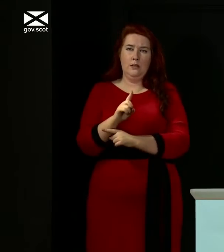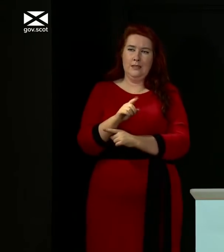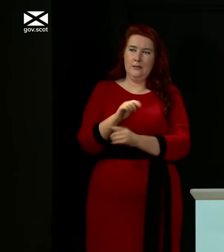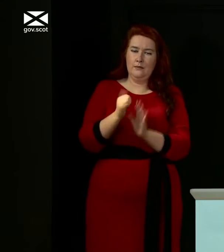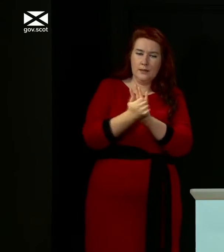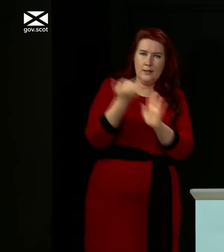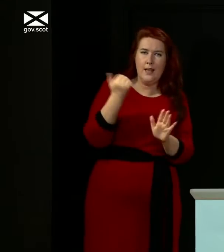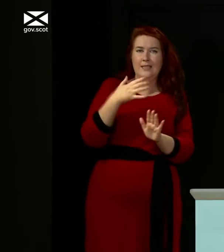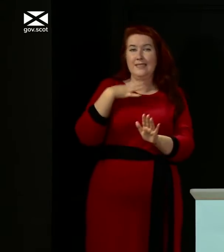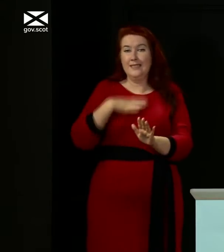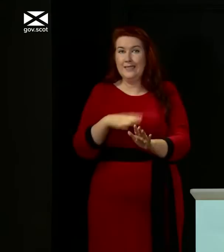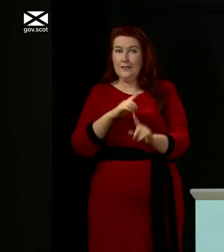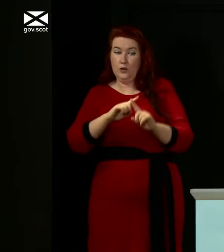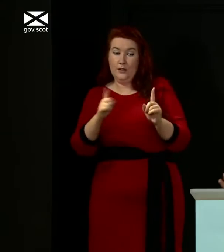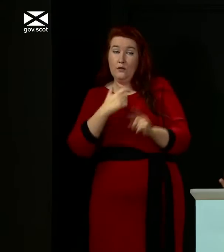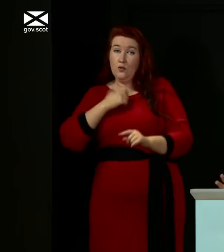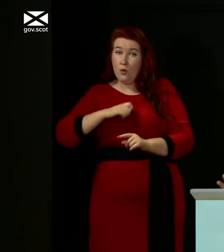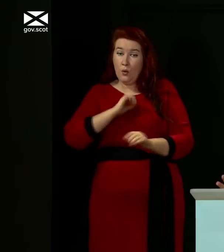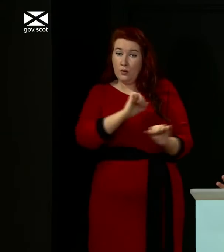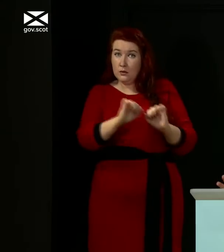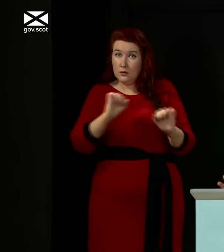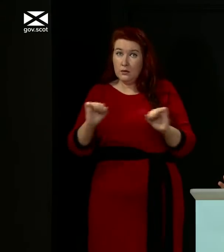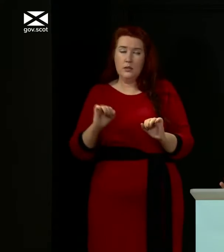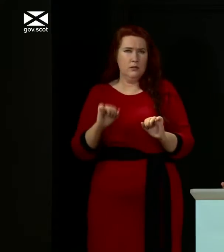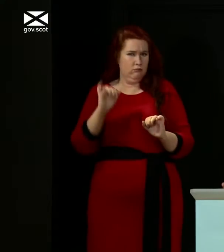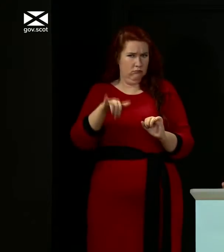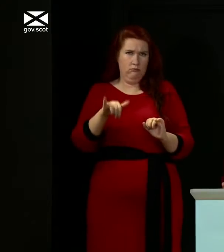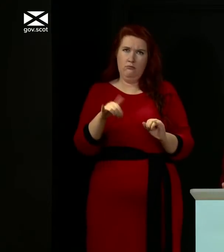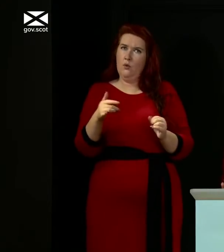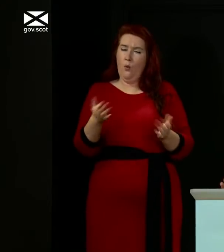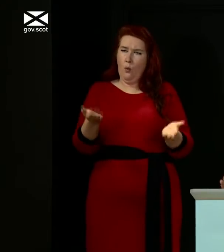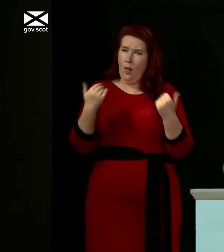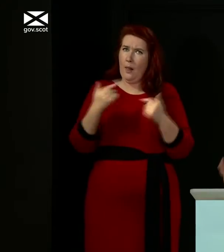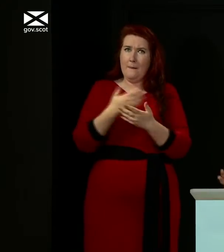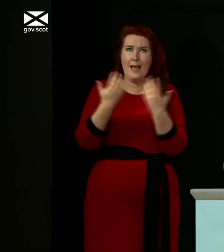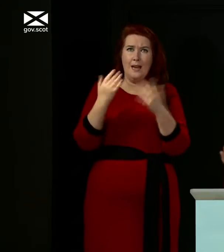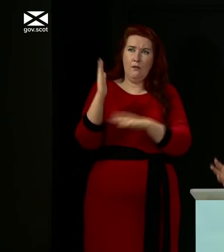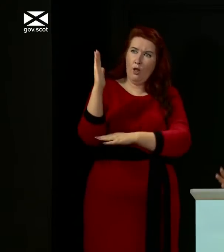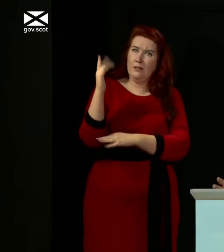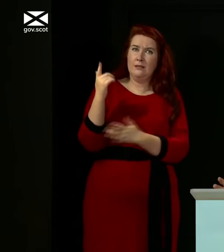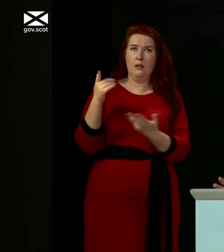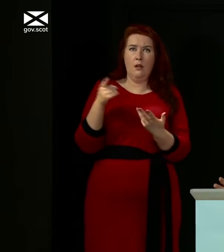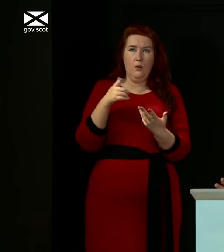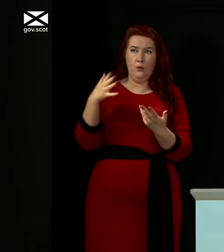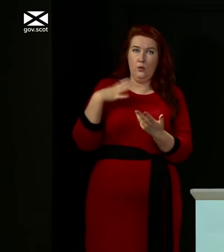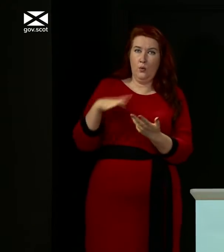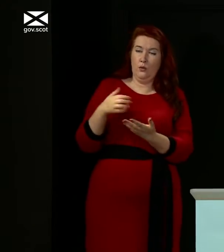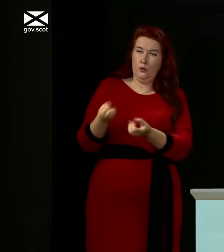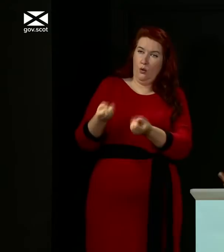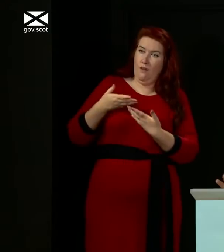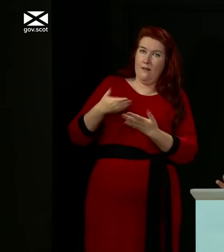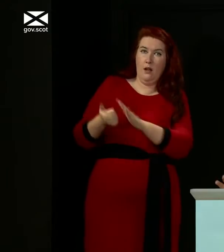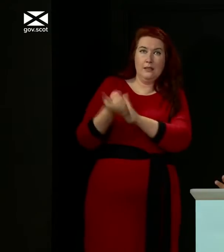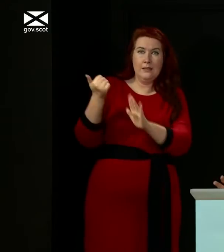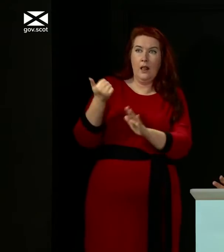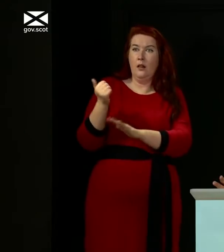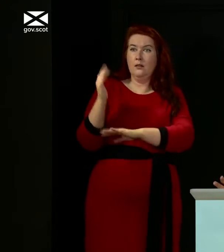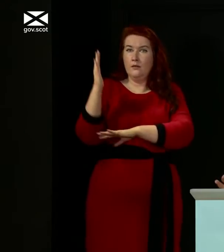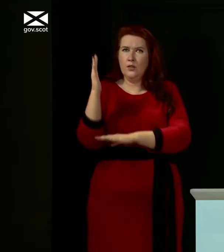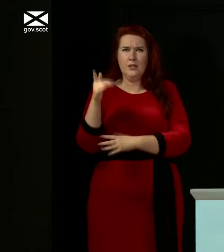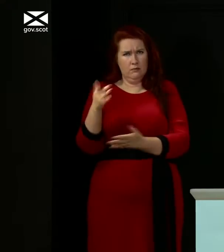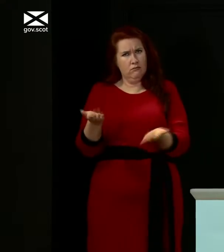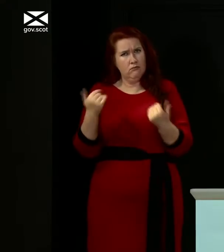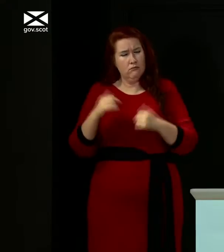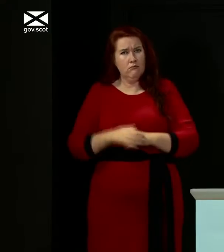for different people for different roles. We, yes, welcome people who want to volunteer their help and their expertise right now in all sorts of ways.